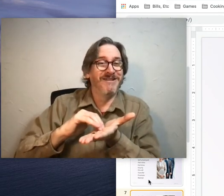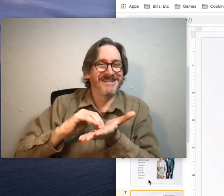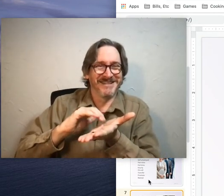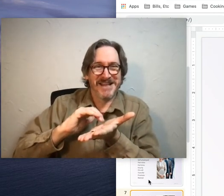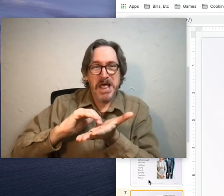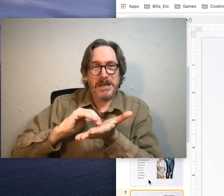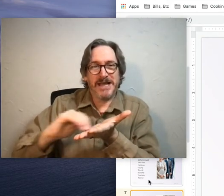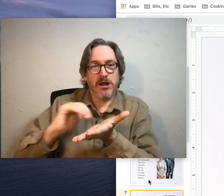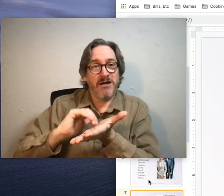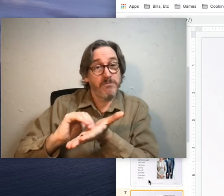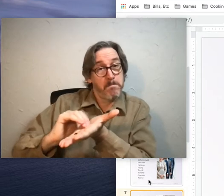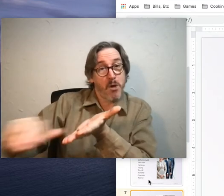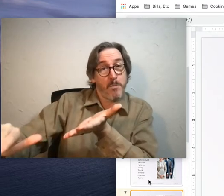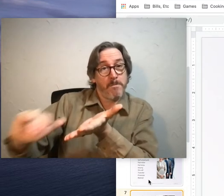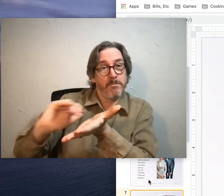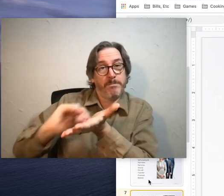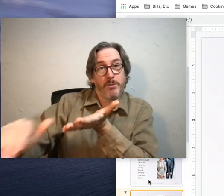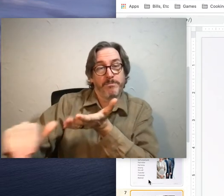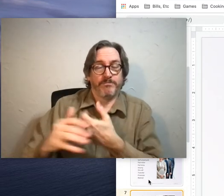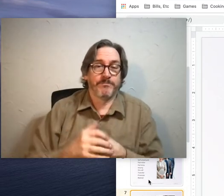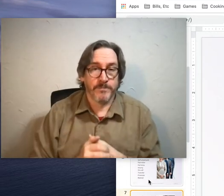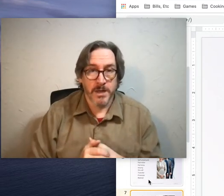So laid off.